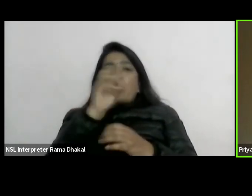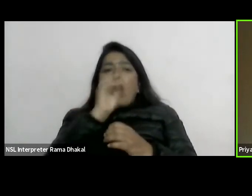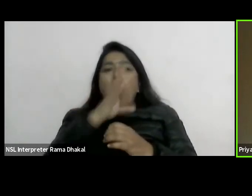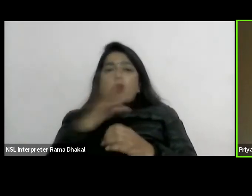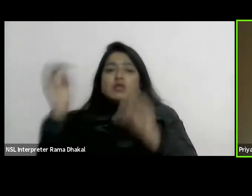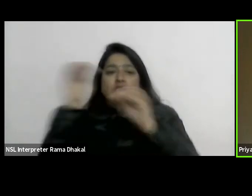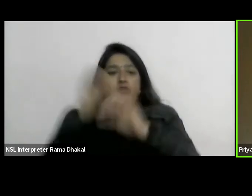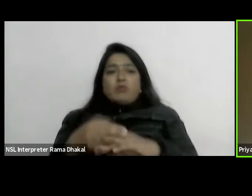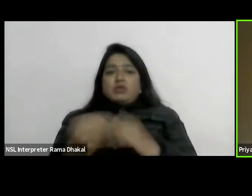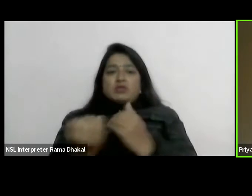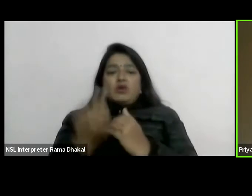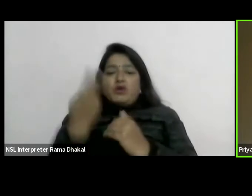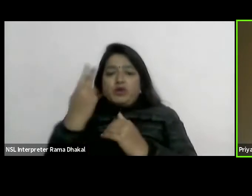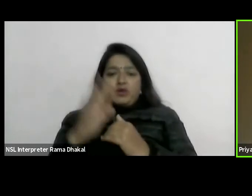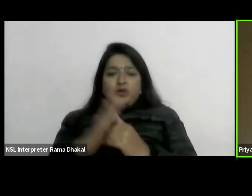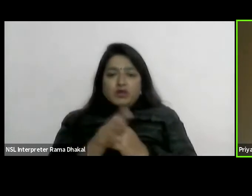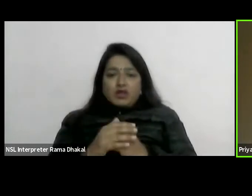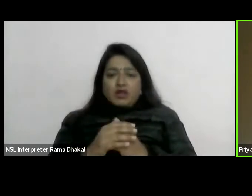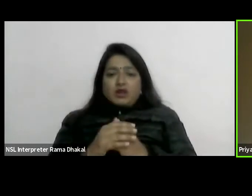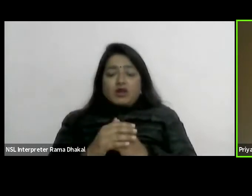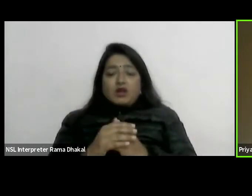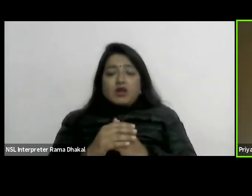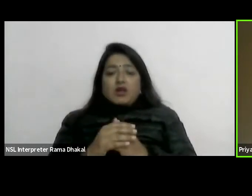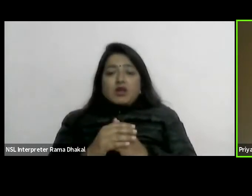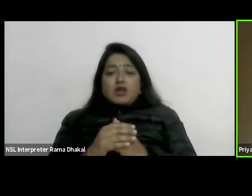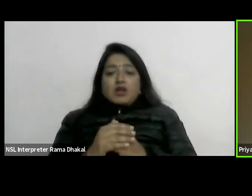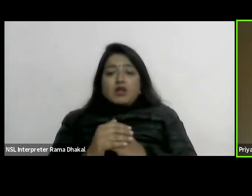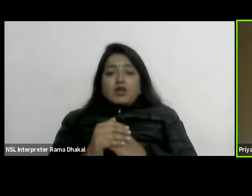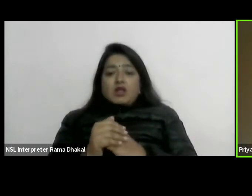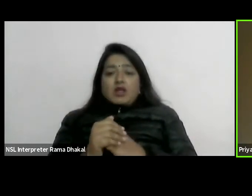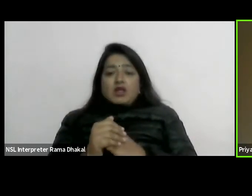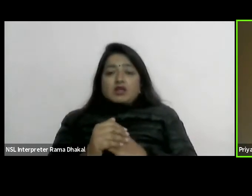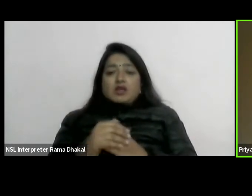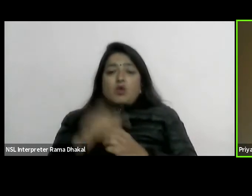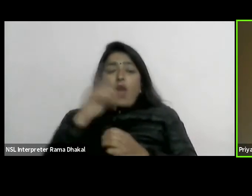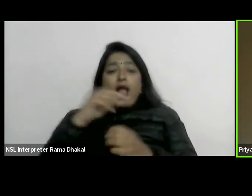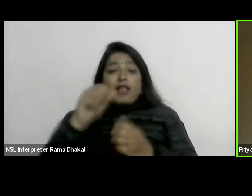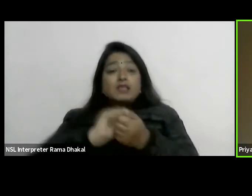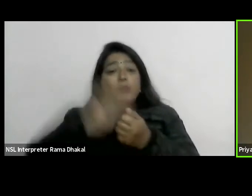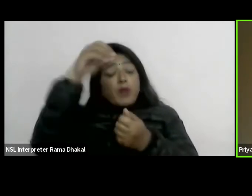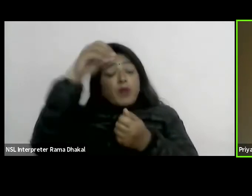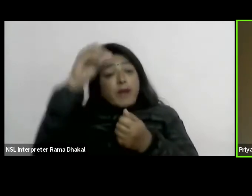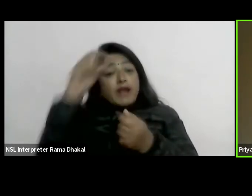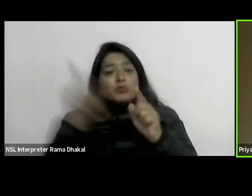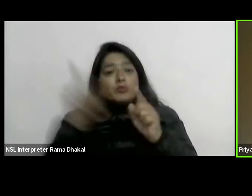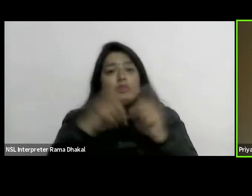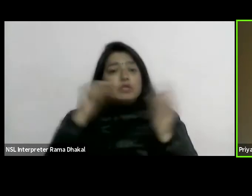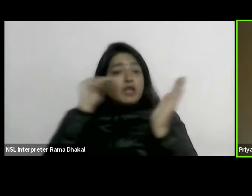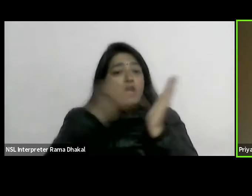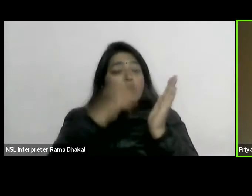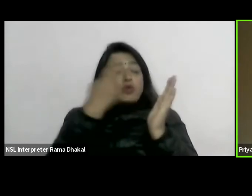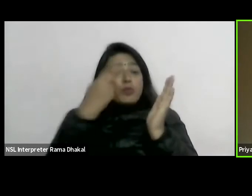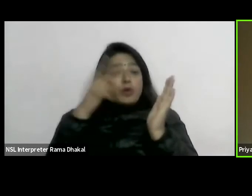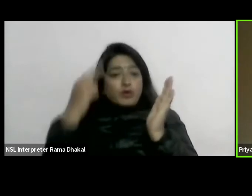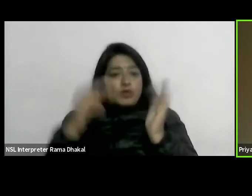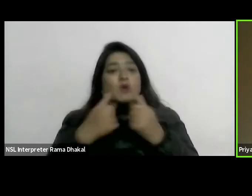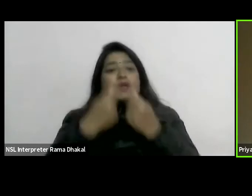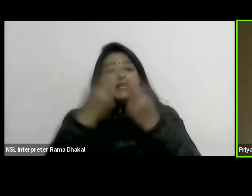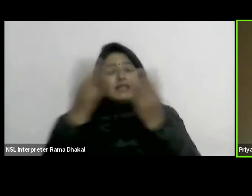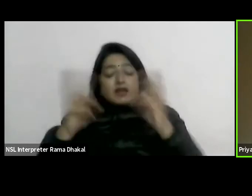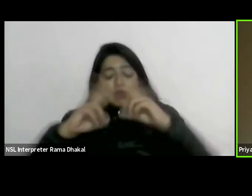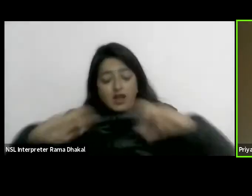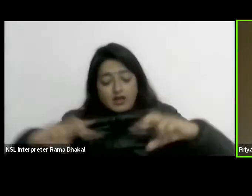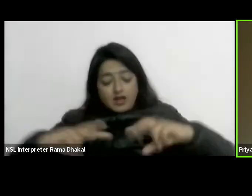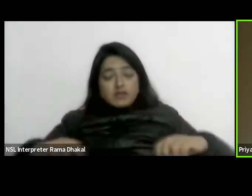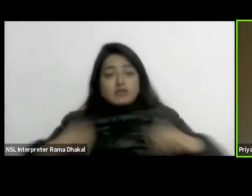stated unequivocally and who presented evidence, and some of this was in the form of data and analysis, and